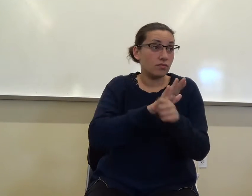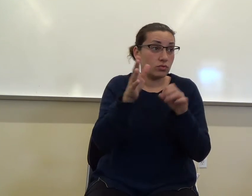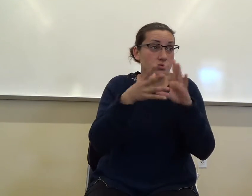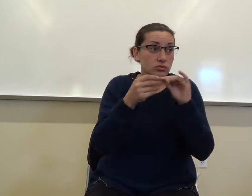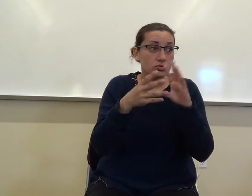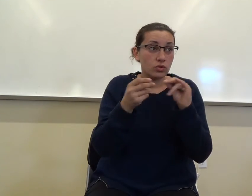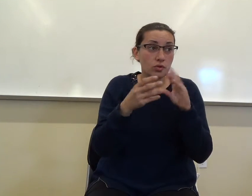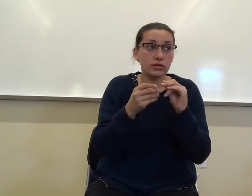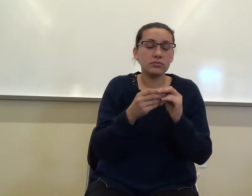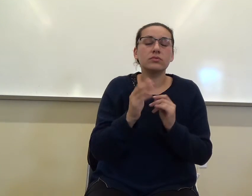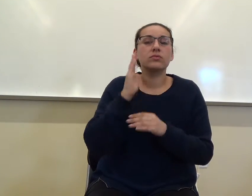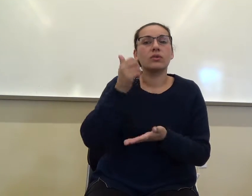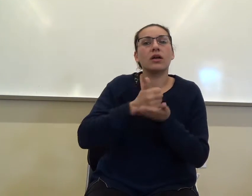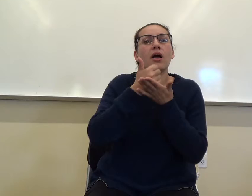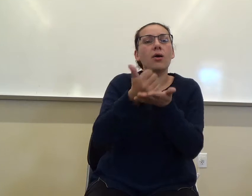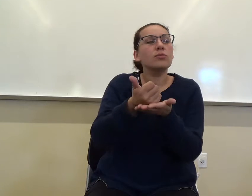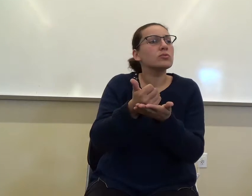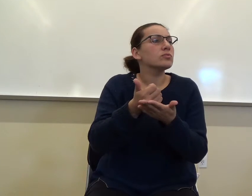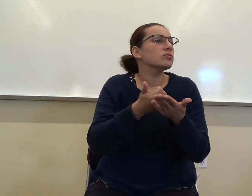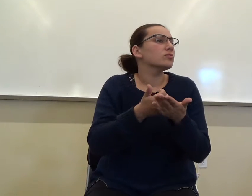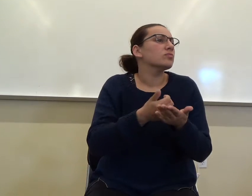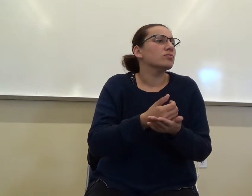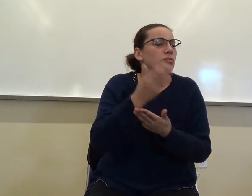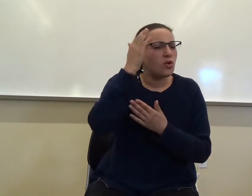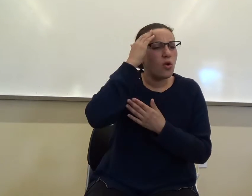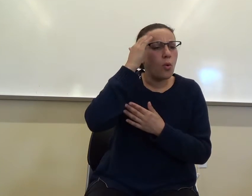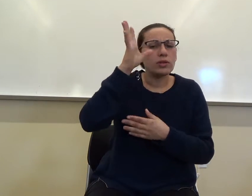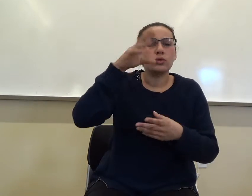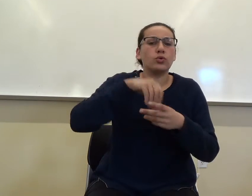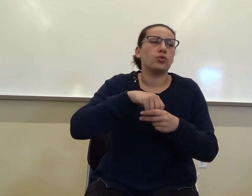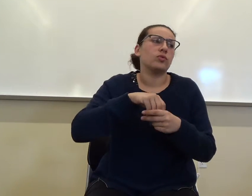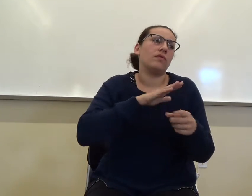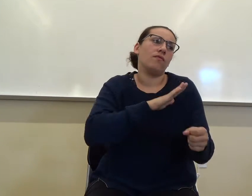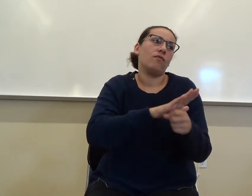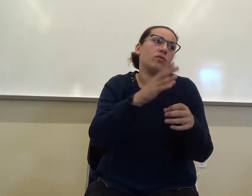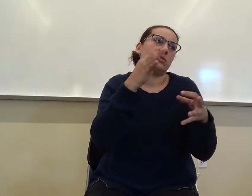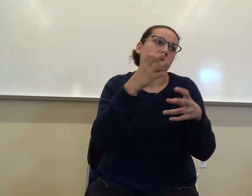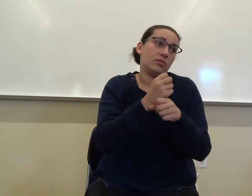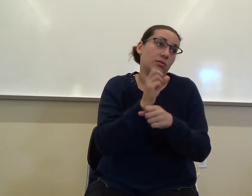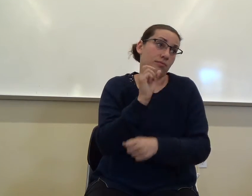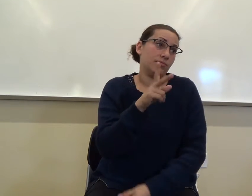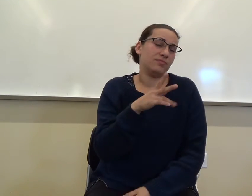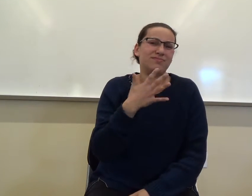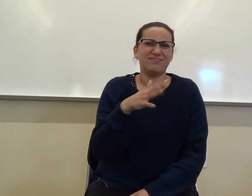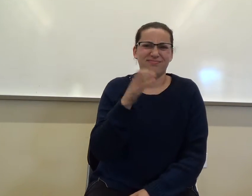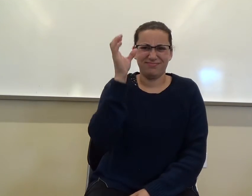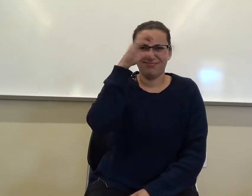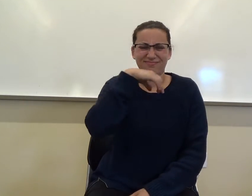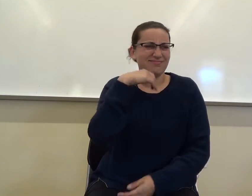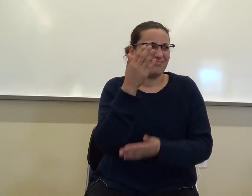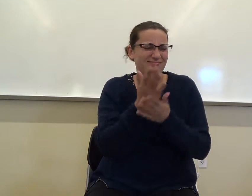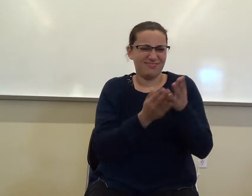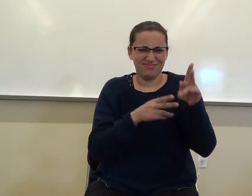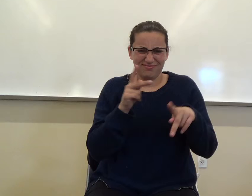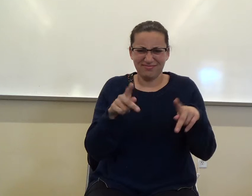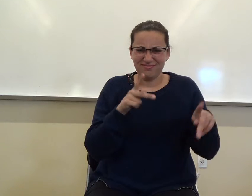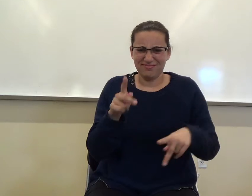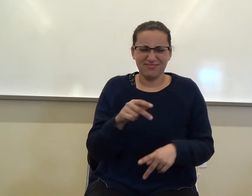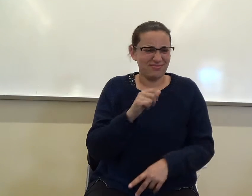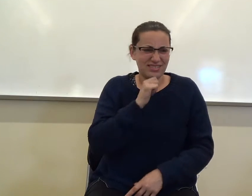Yes, you need to account for all of them, okay? So, yeah, it was kind of weird that people had this idea that they didn't need that in